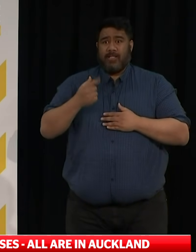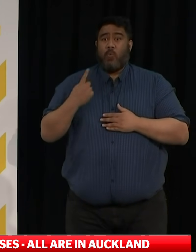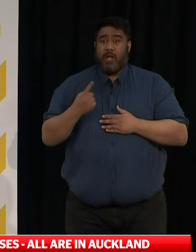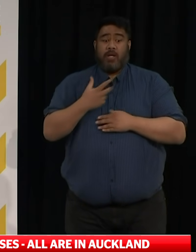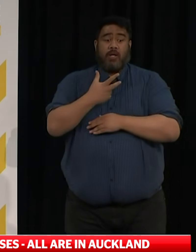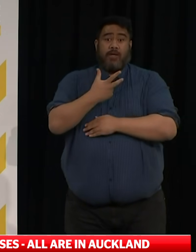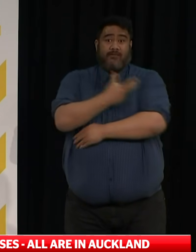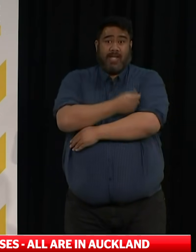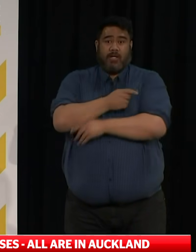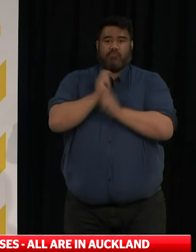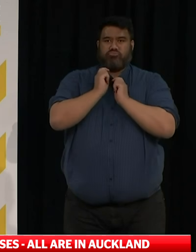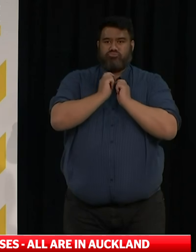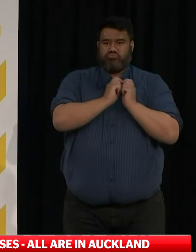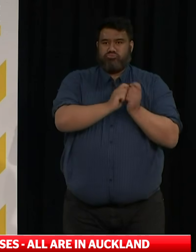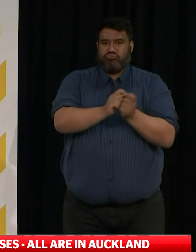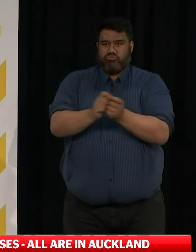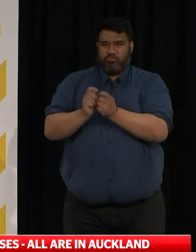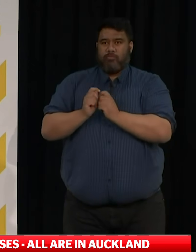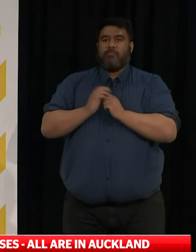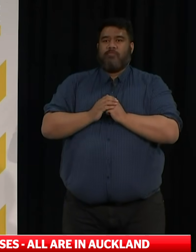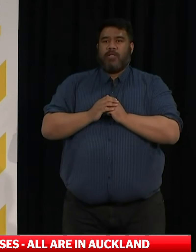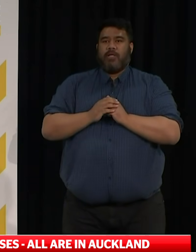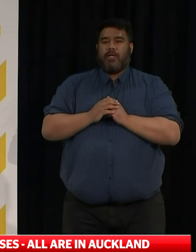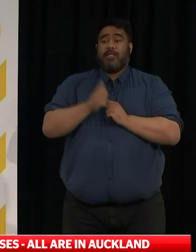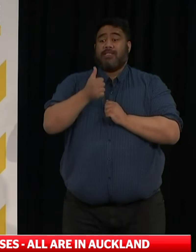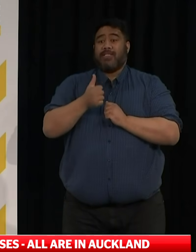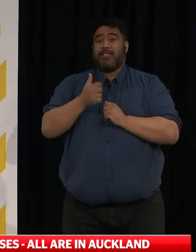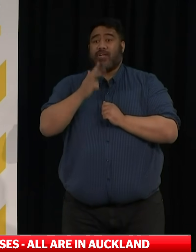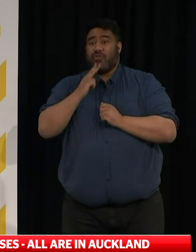1,868,161 doses have been administered. 682,000 people